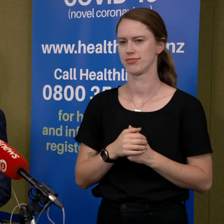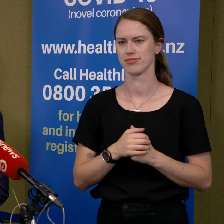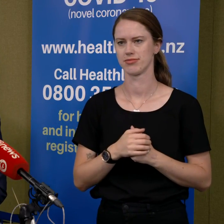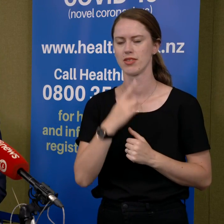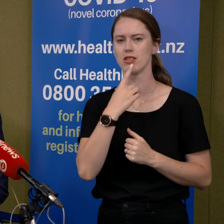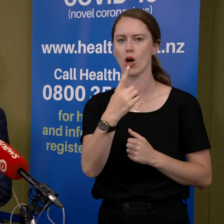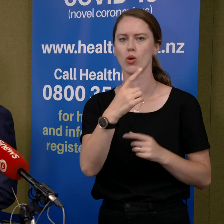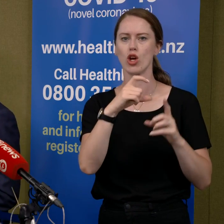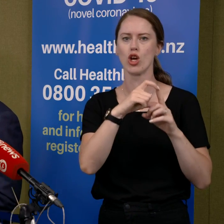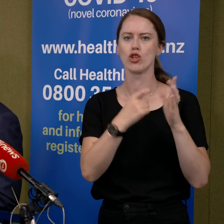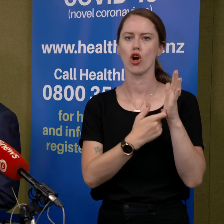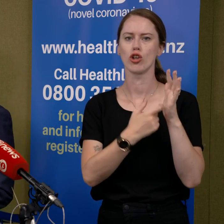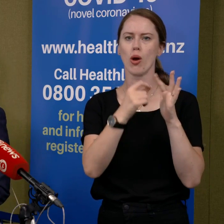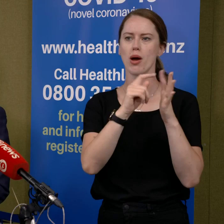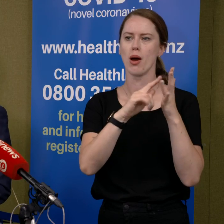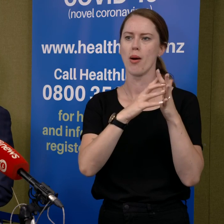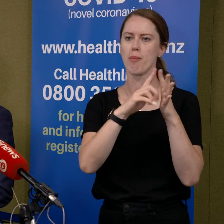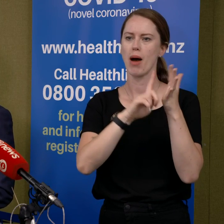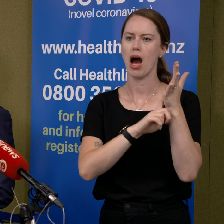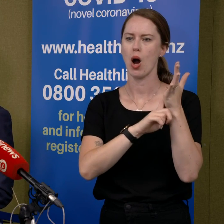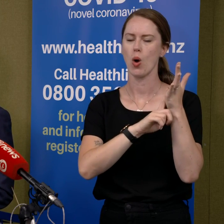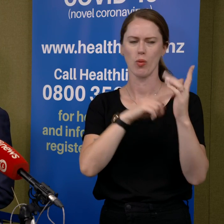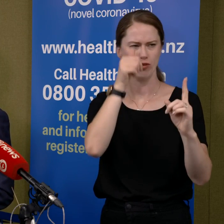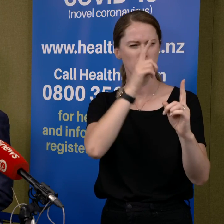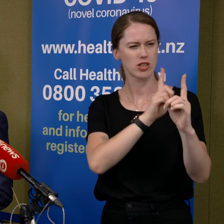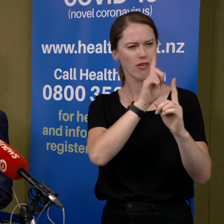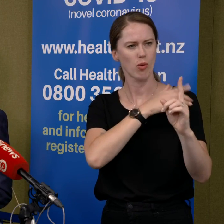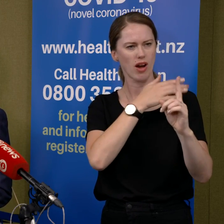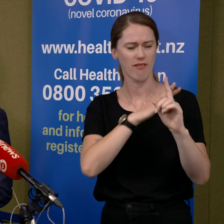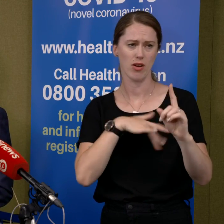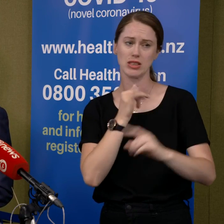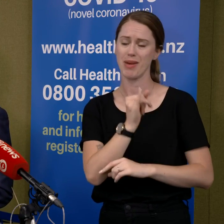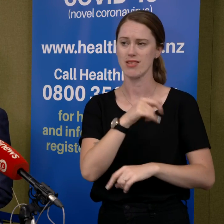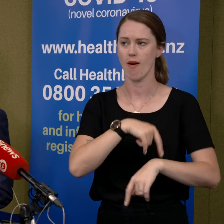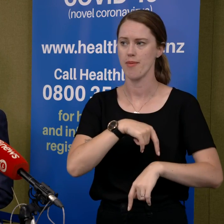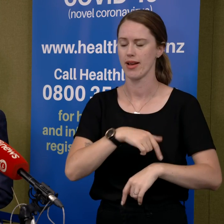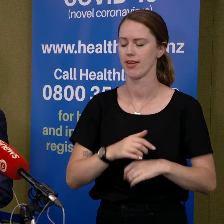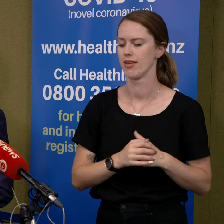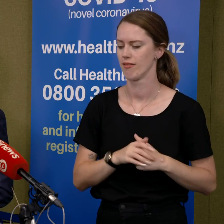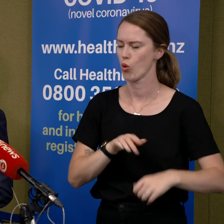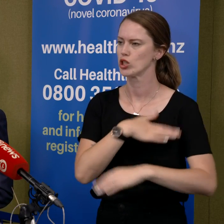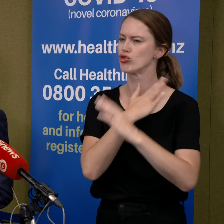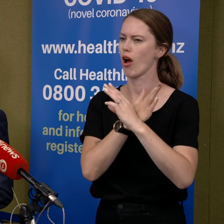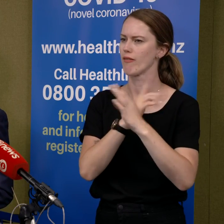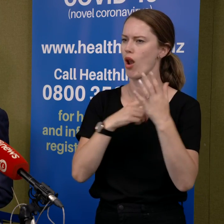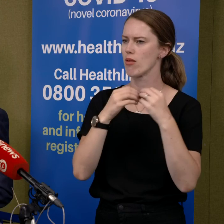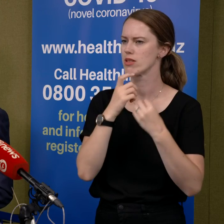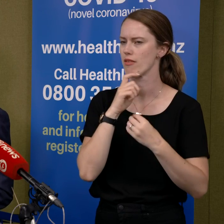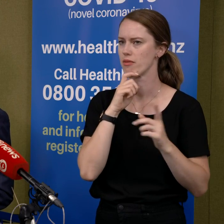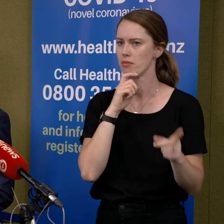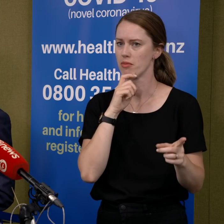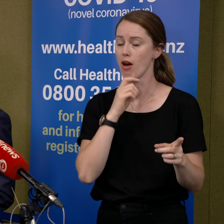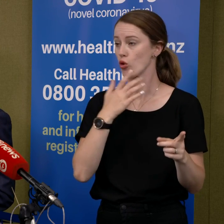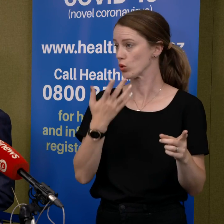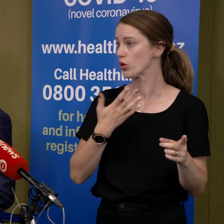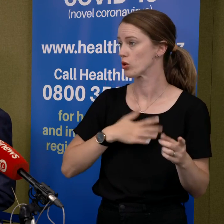told Dr. Powell, and we've known each other for a number of years, that I just thought it was poor timing, and that didn't mean we didn't want